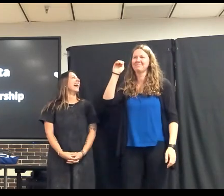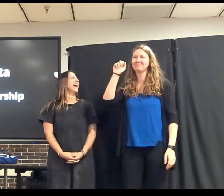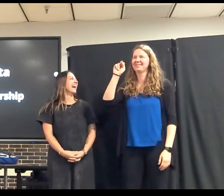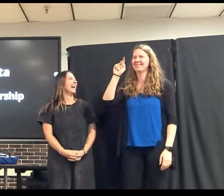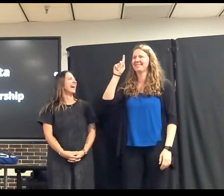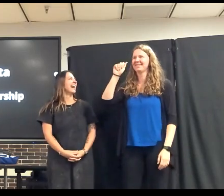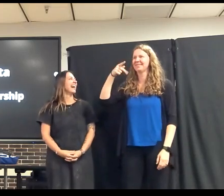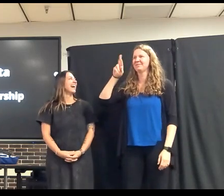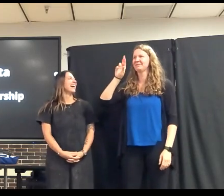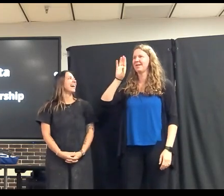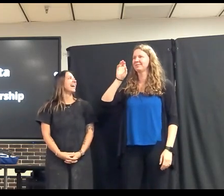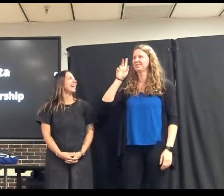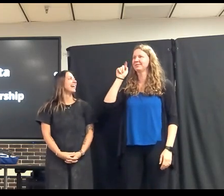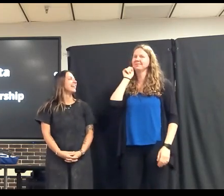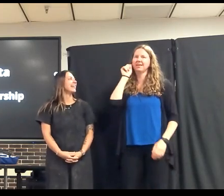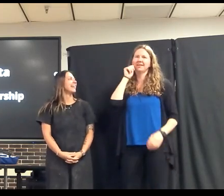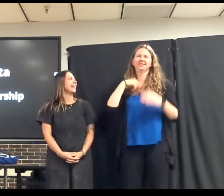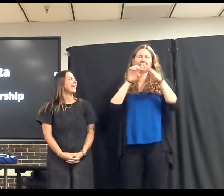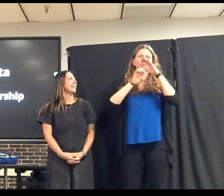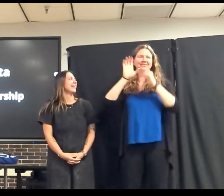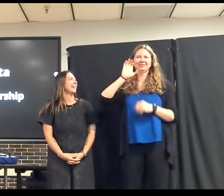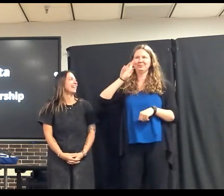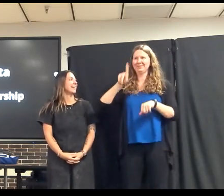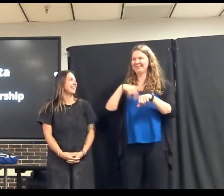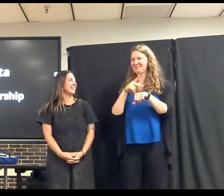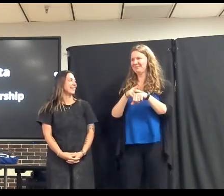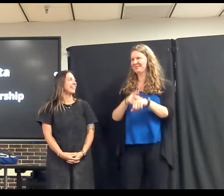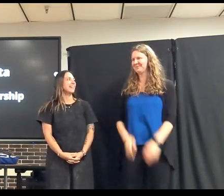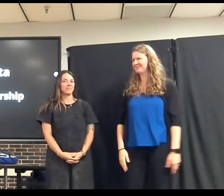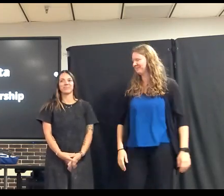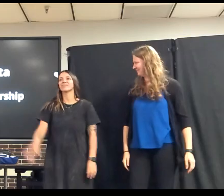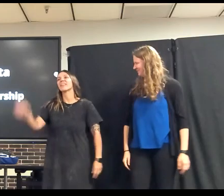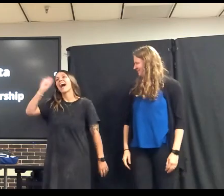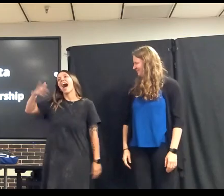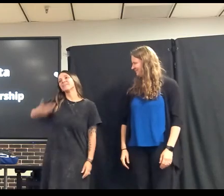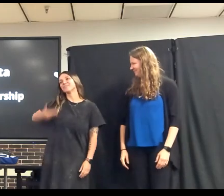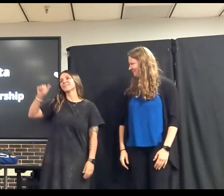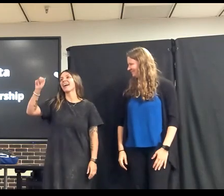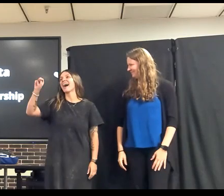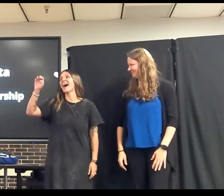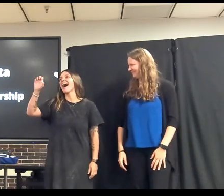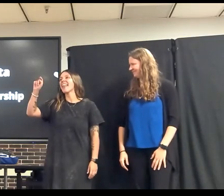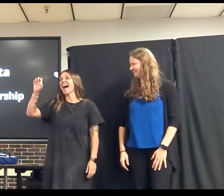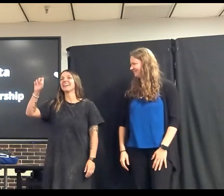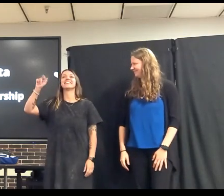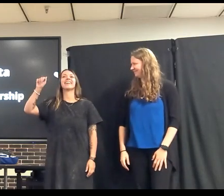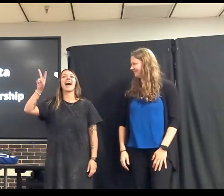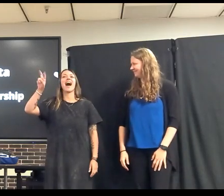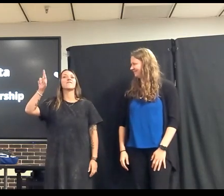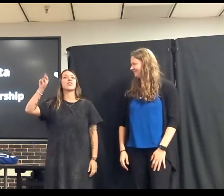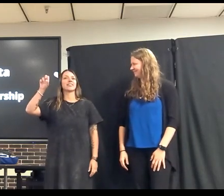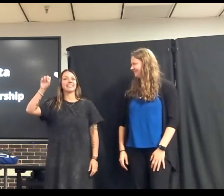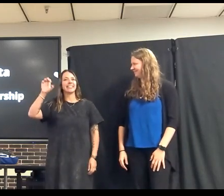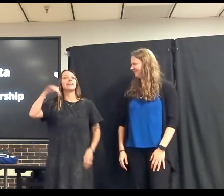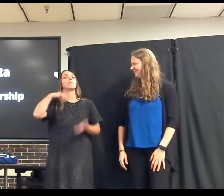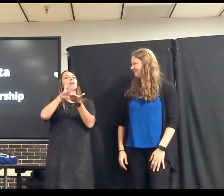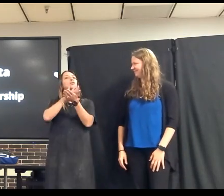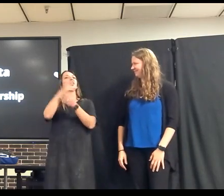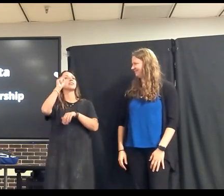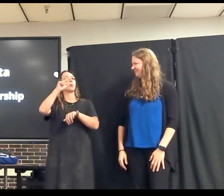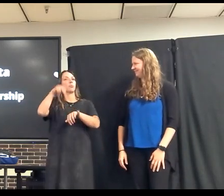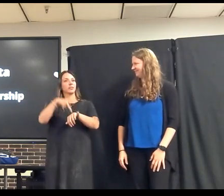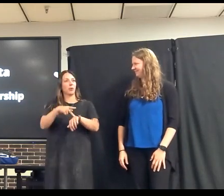line here. Good evening. I'm Amanda Probert, and I'm the elementary ECE principal. Hi, I'm Annette